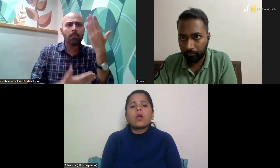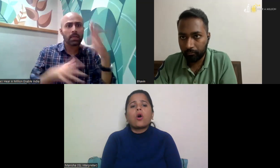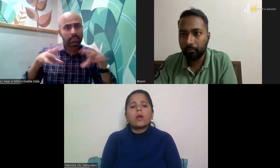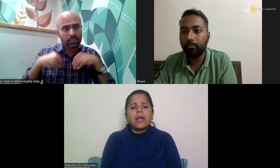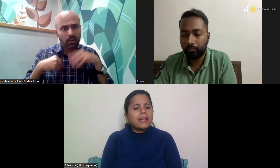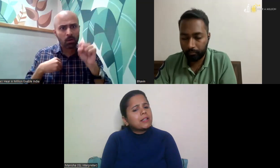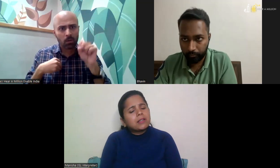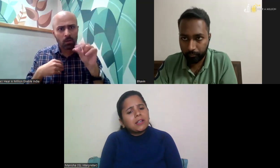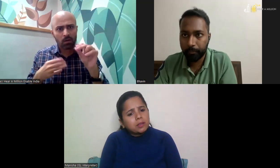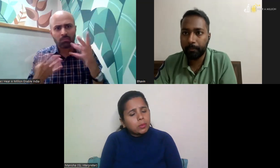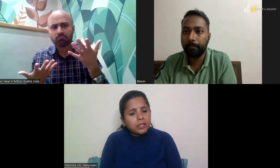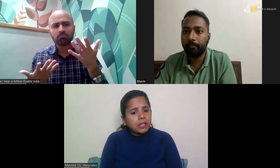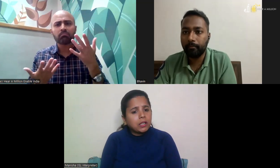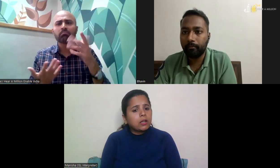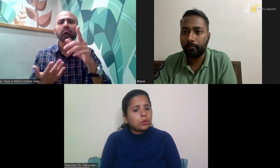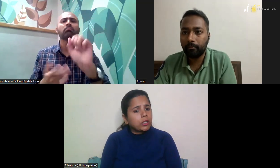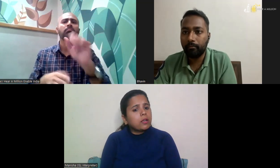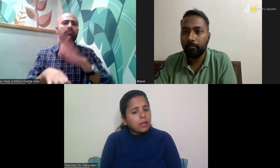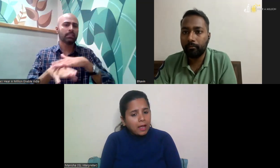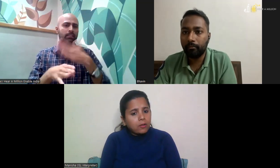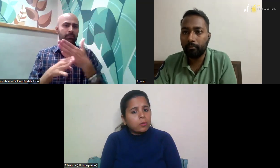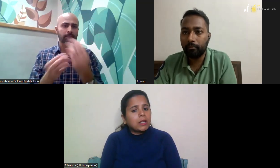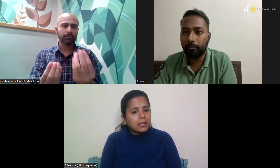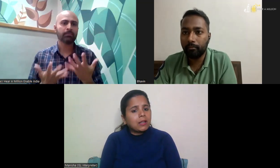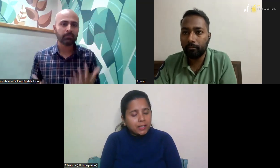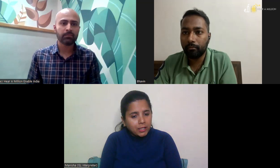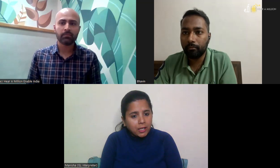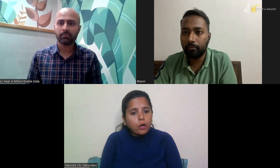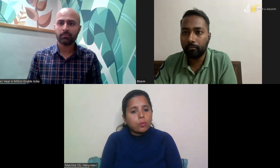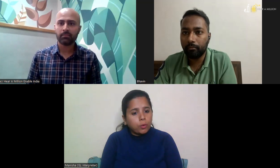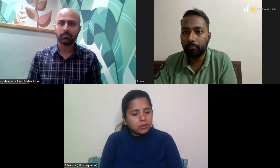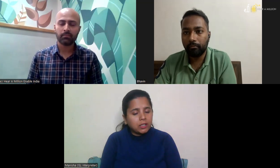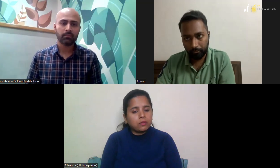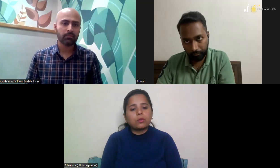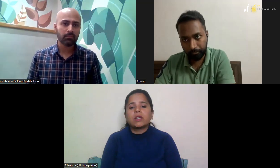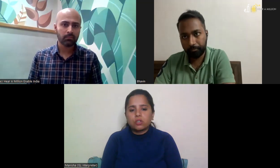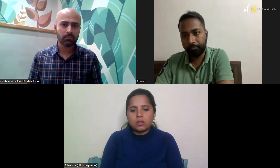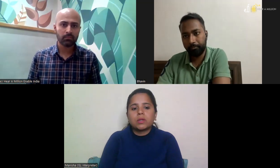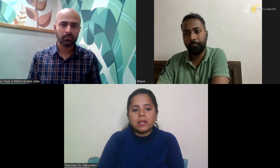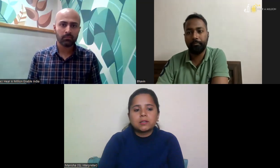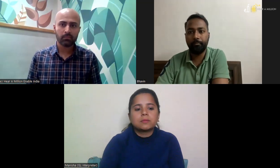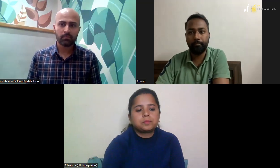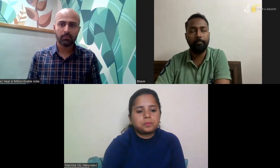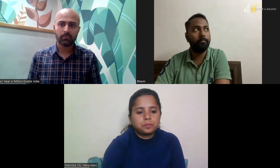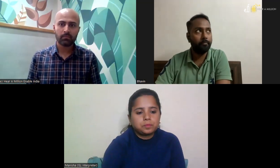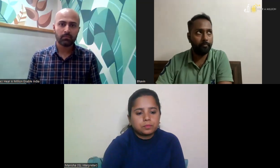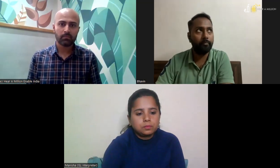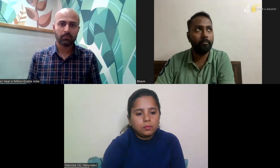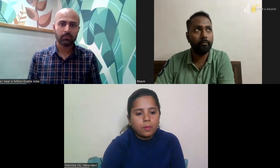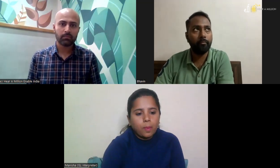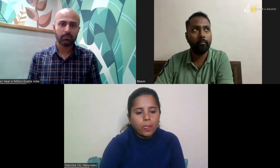insurance, or any other disability. Do they have, I mean, any criteria or policy? If you can share with us.